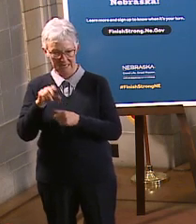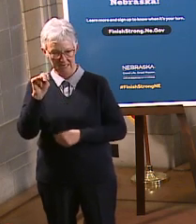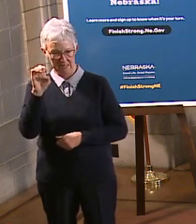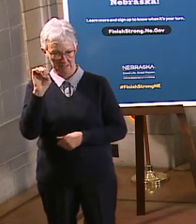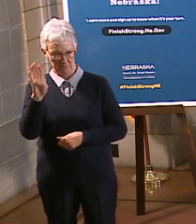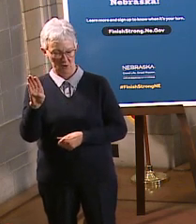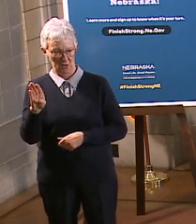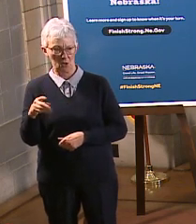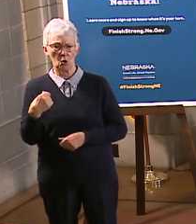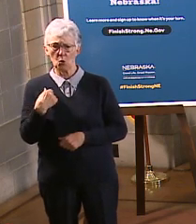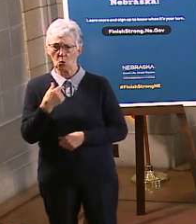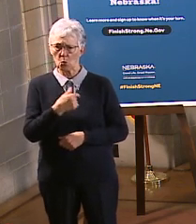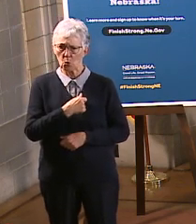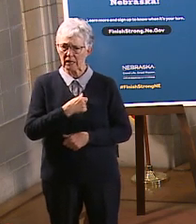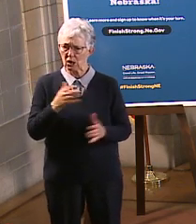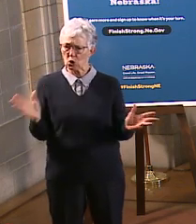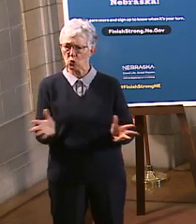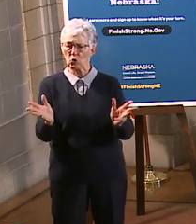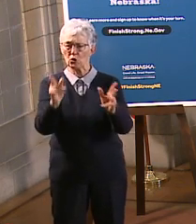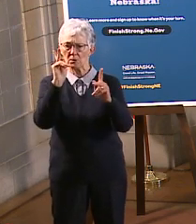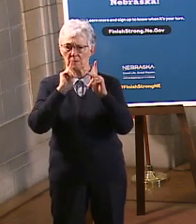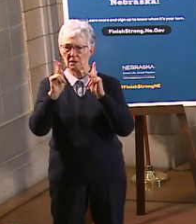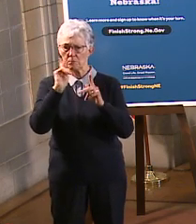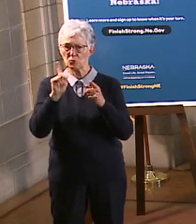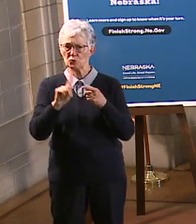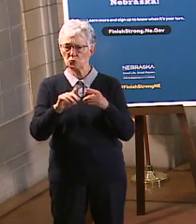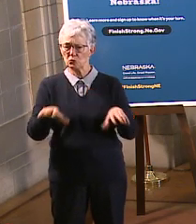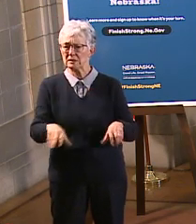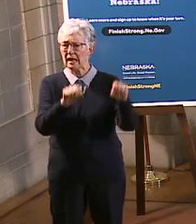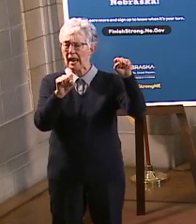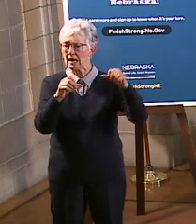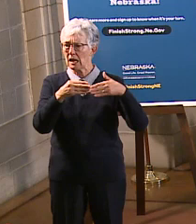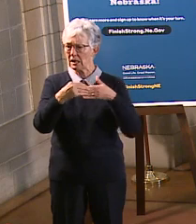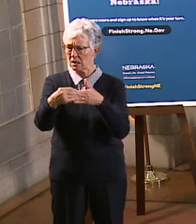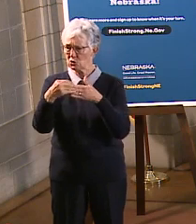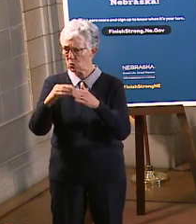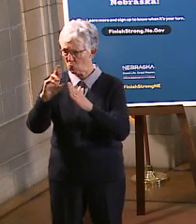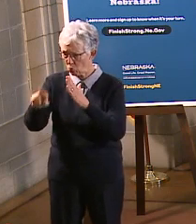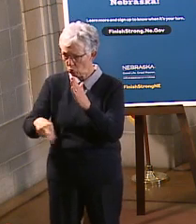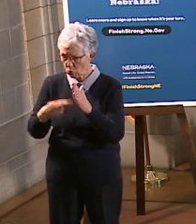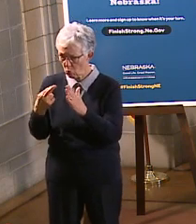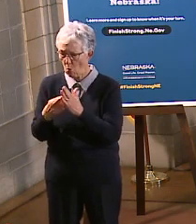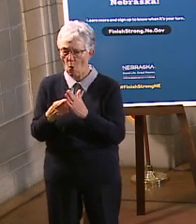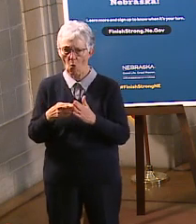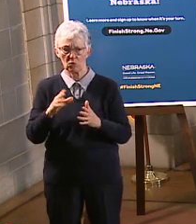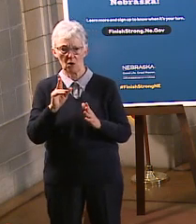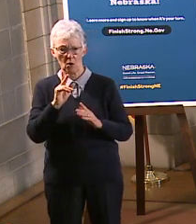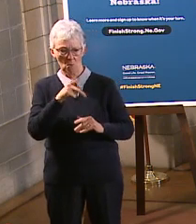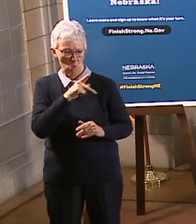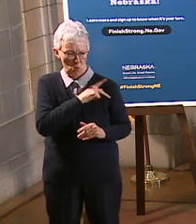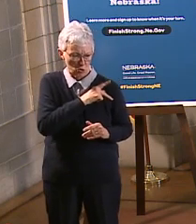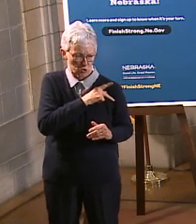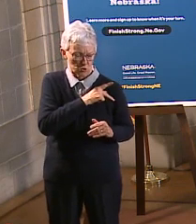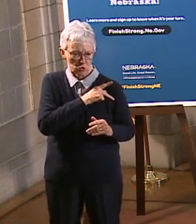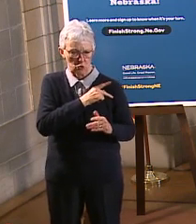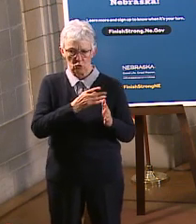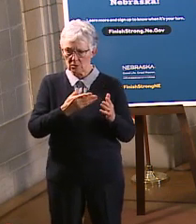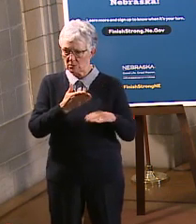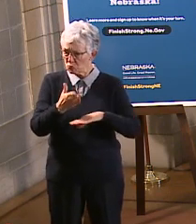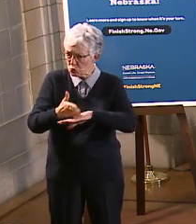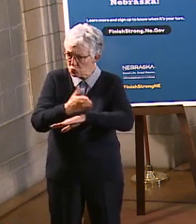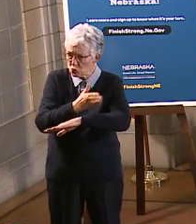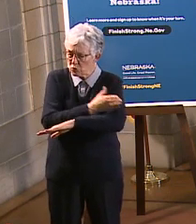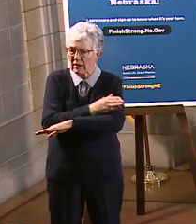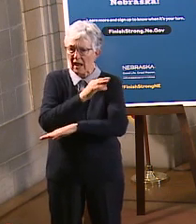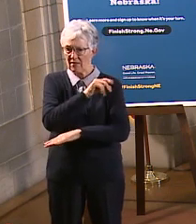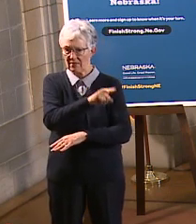FFA develops premier leadership, career success, and personal growth. Members learn about this and connect with agriculture